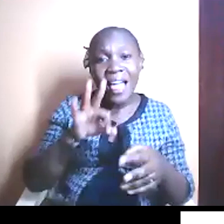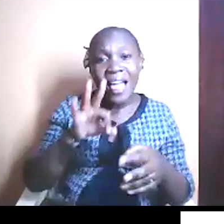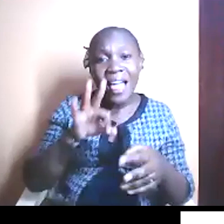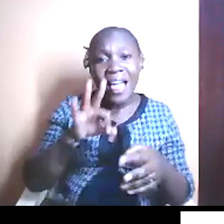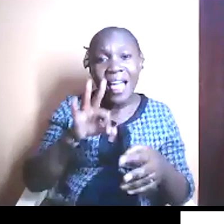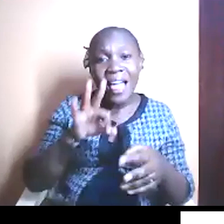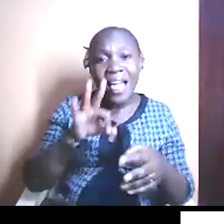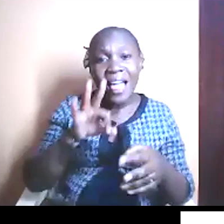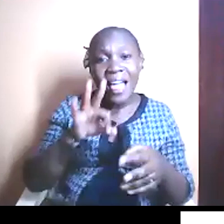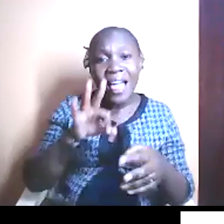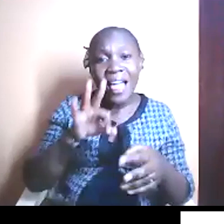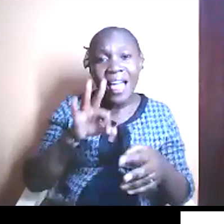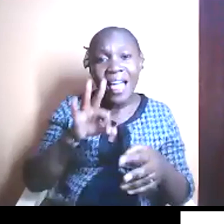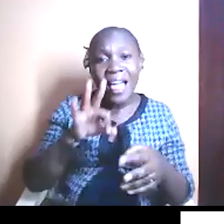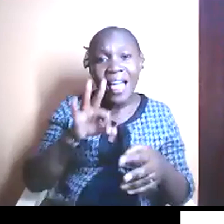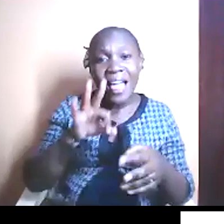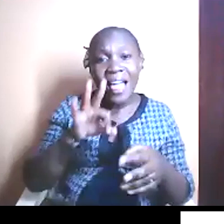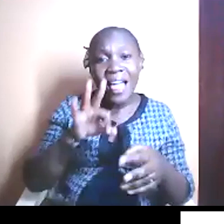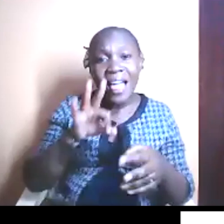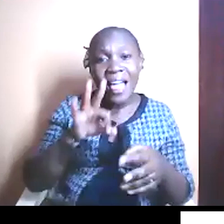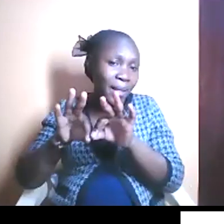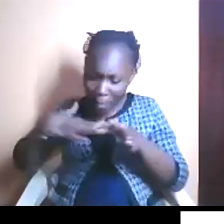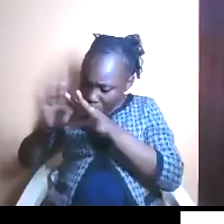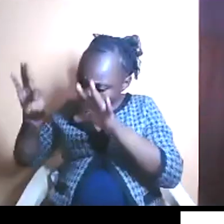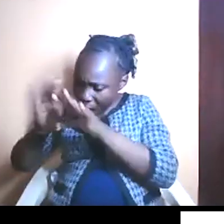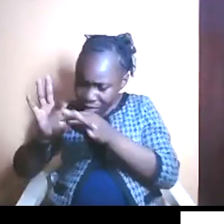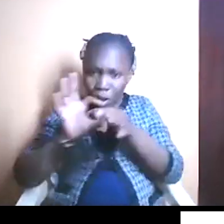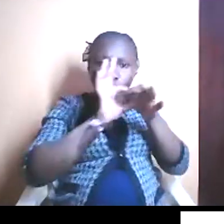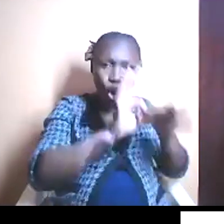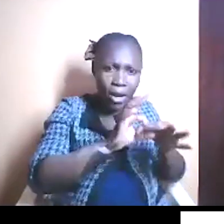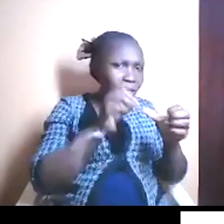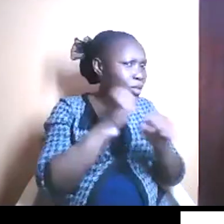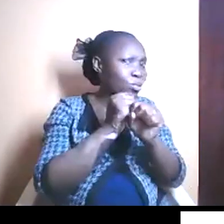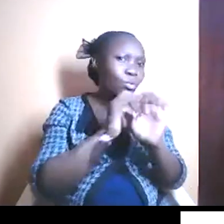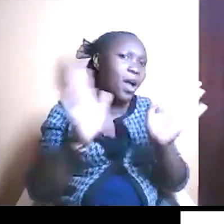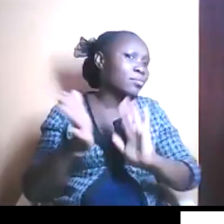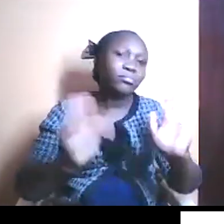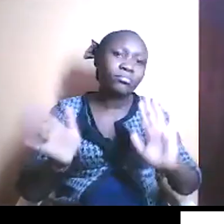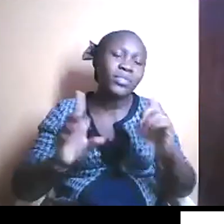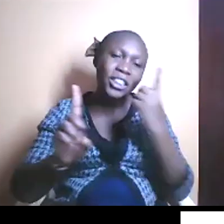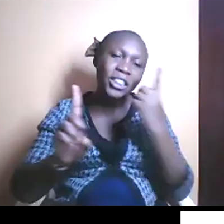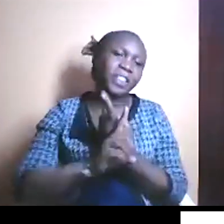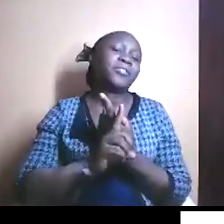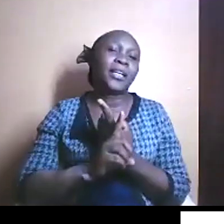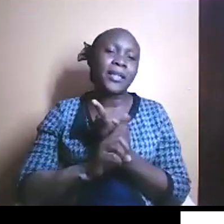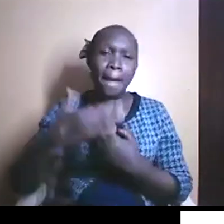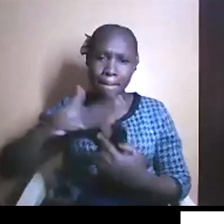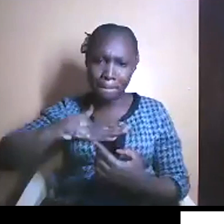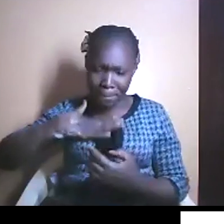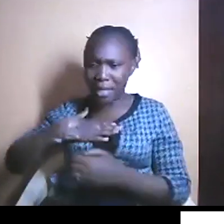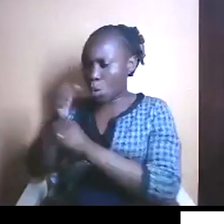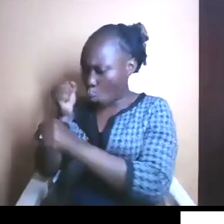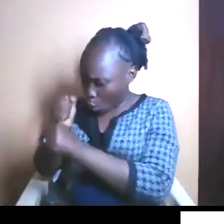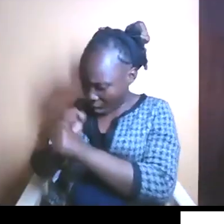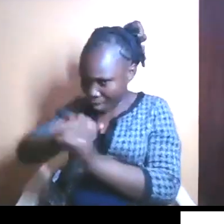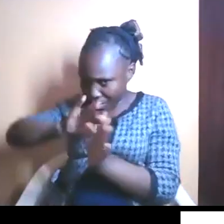connected to your job. You are just who you are. And try and be generous, be